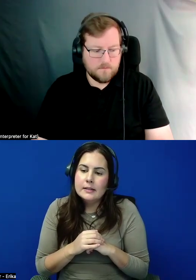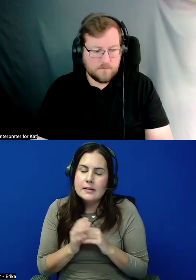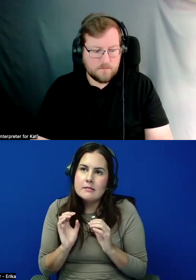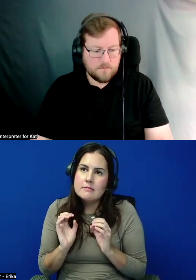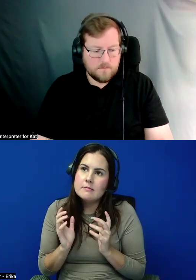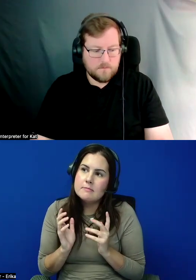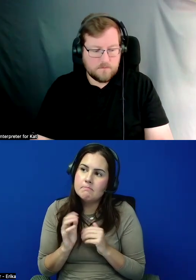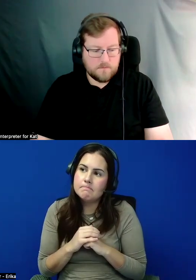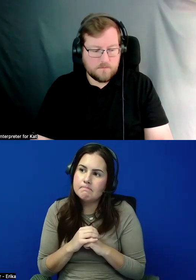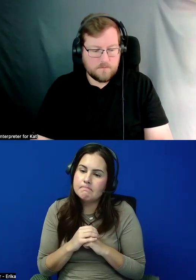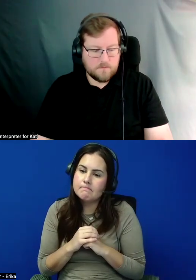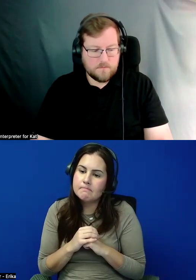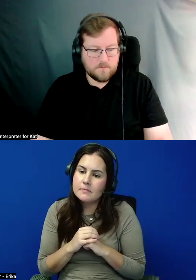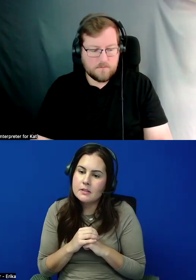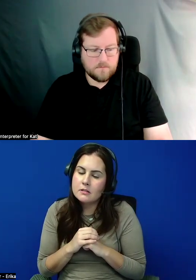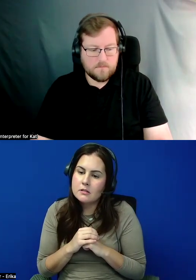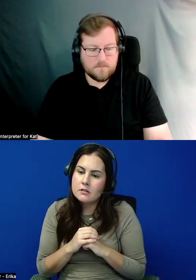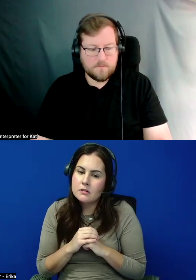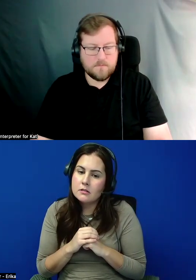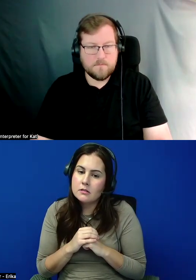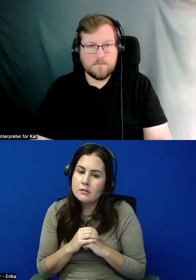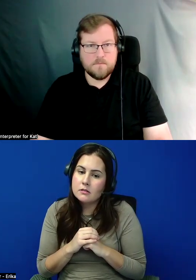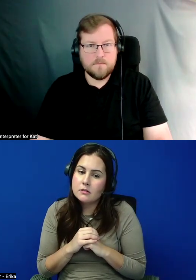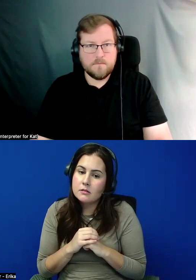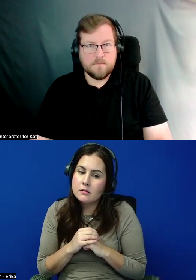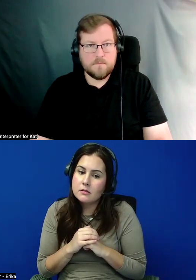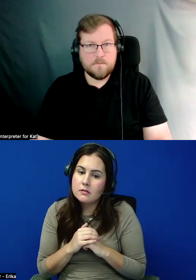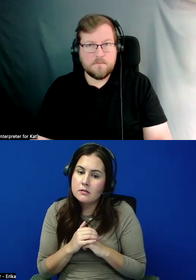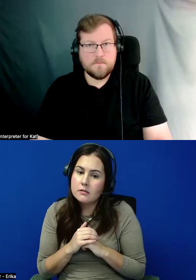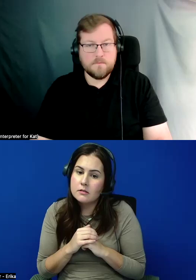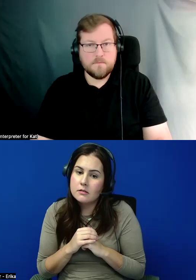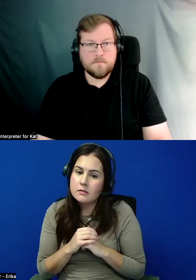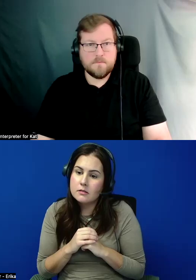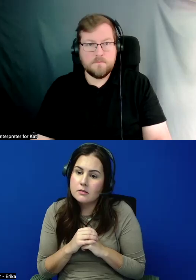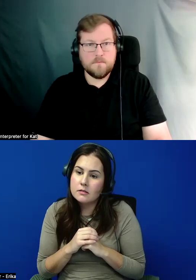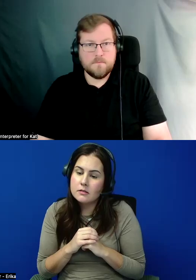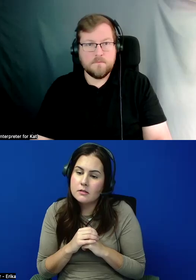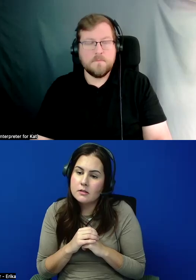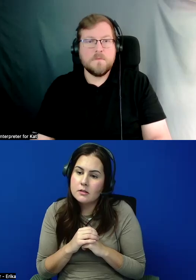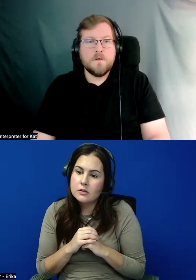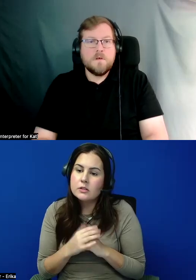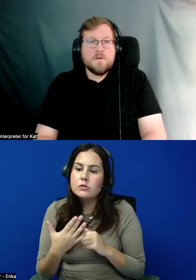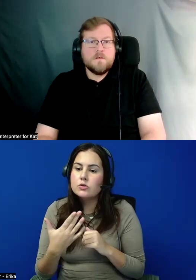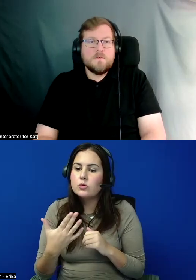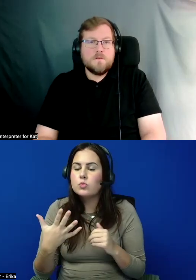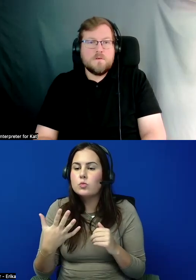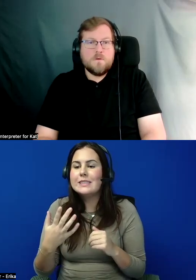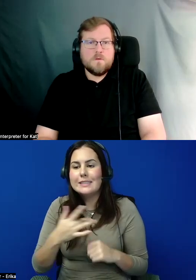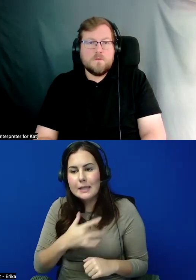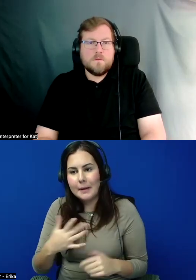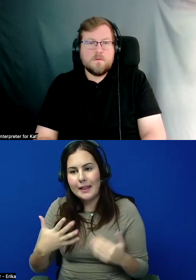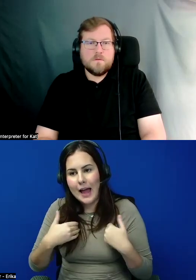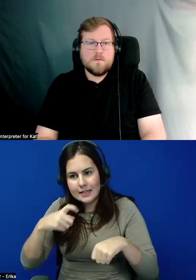case, nothing of consequence, like without time to account for it. Like there were things we wanted to use that we